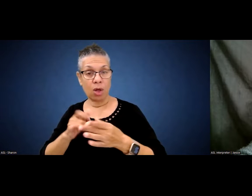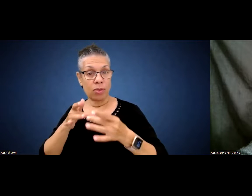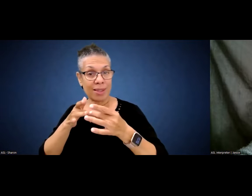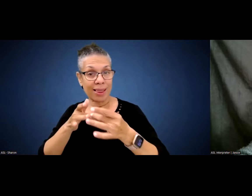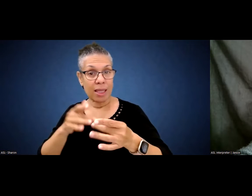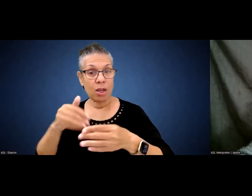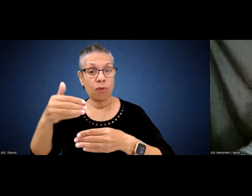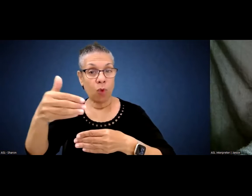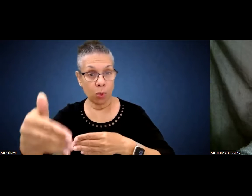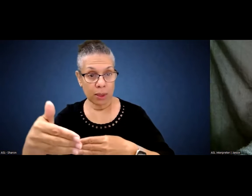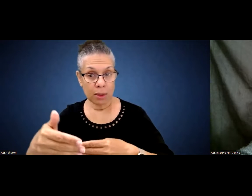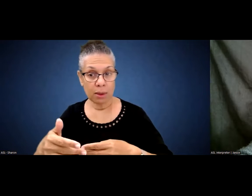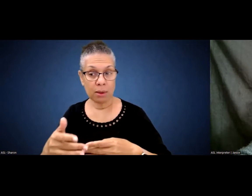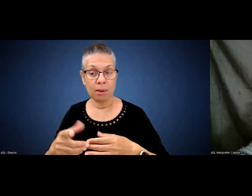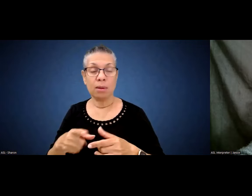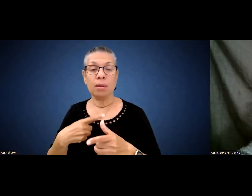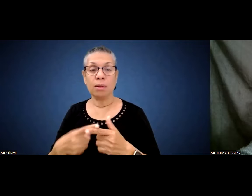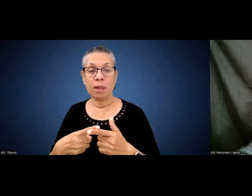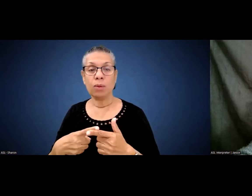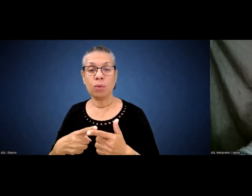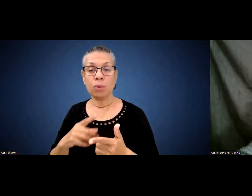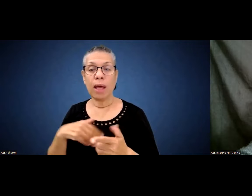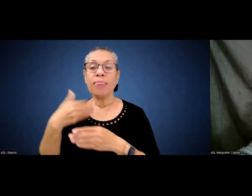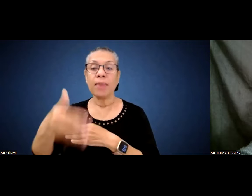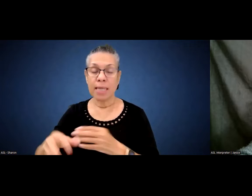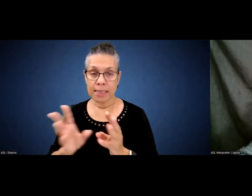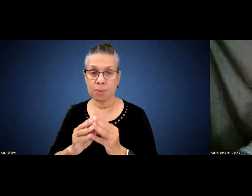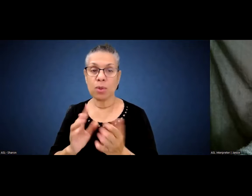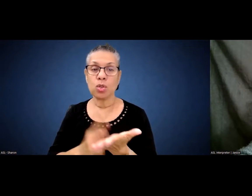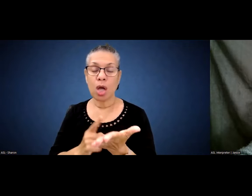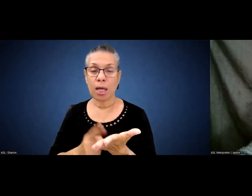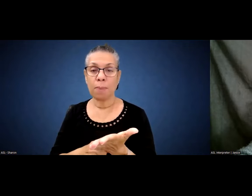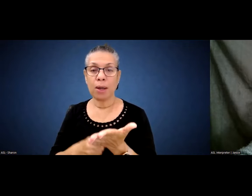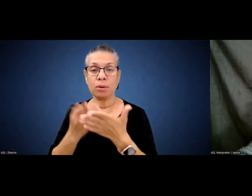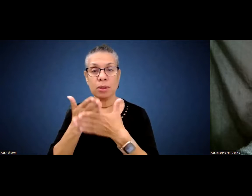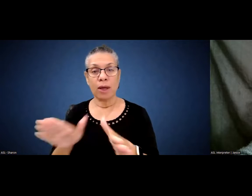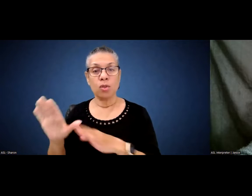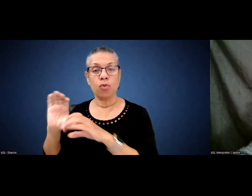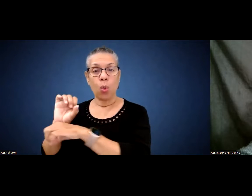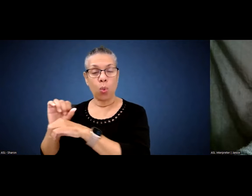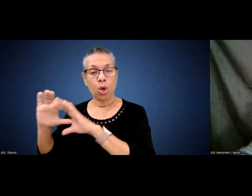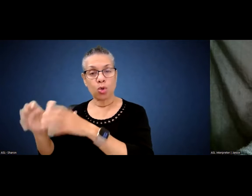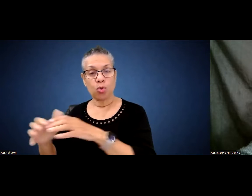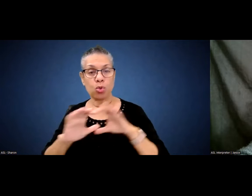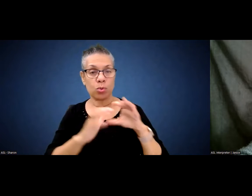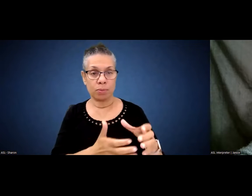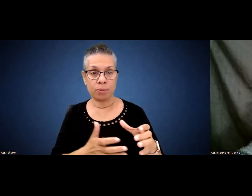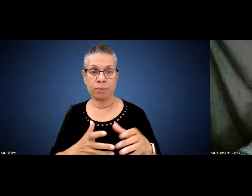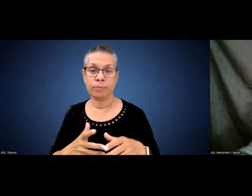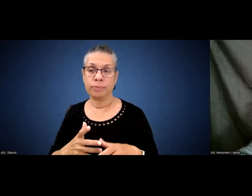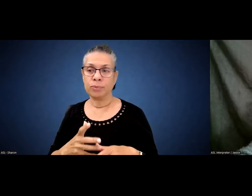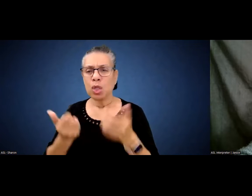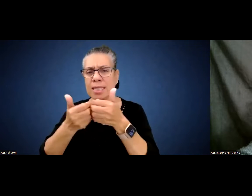least? And then we can perhaps talk at the next meeting about breaking off into work groups. We can take up different topics